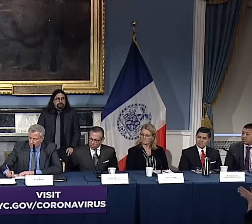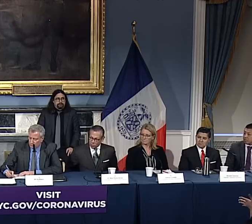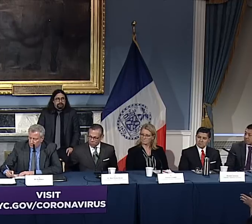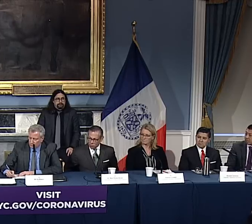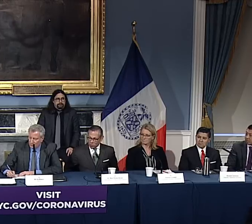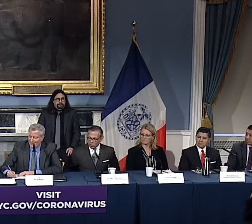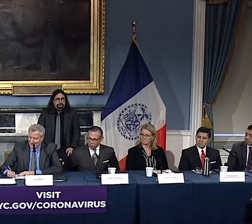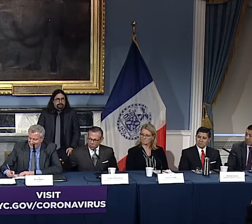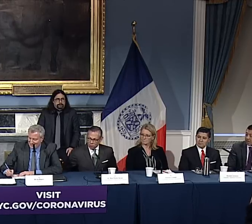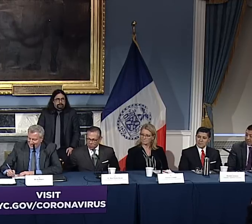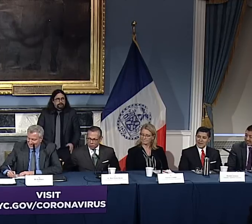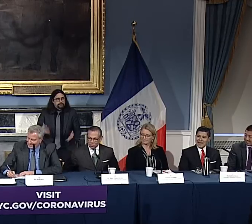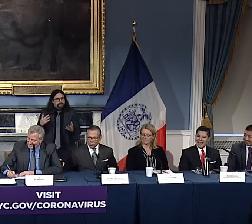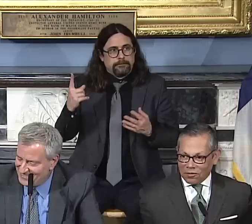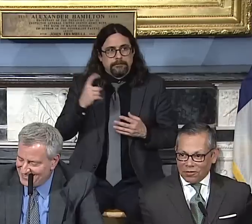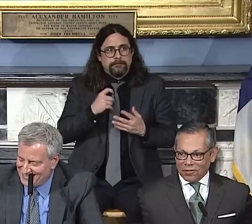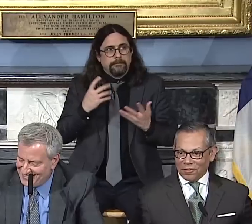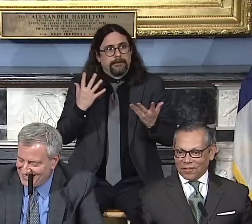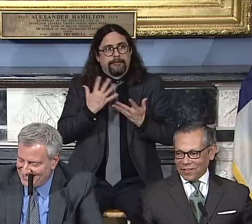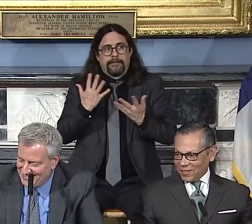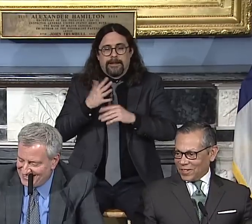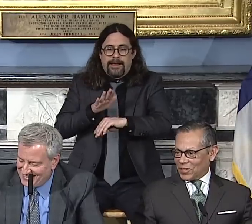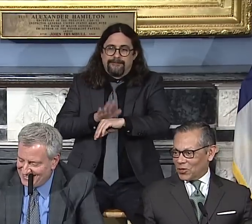on dates?